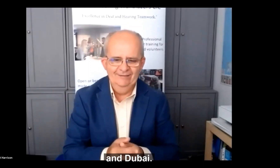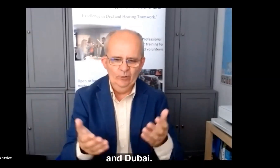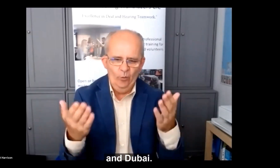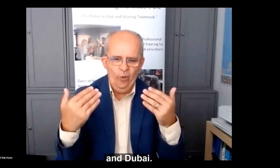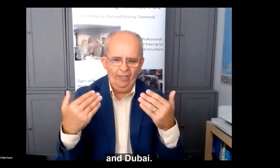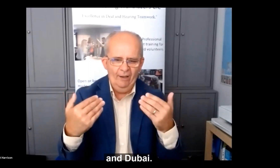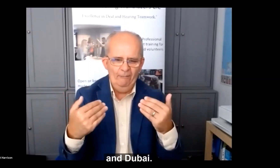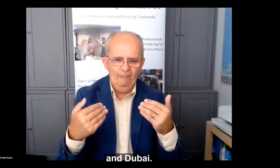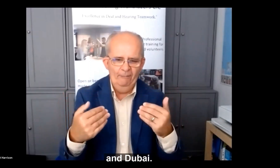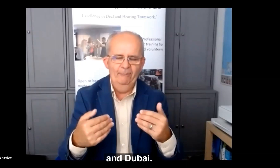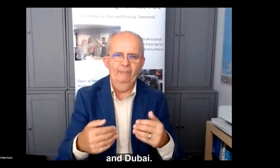and Dubai.